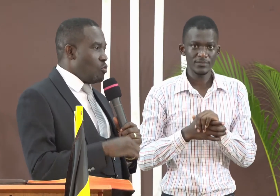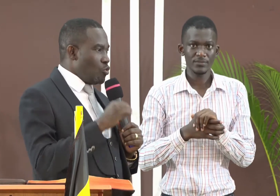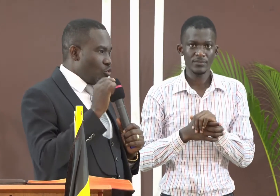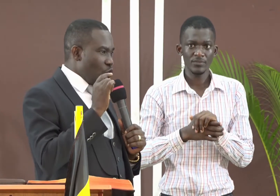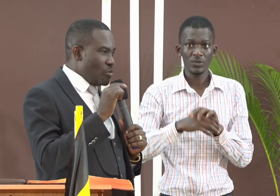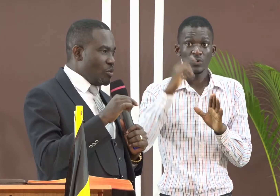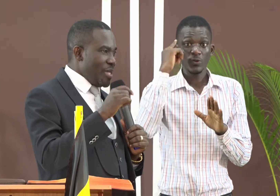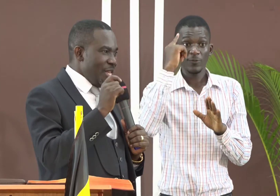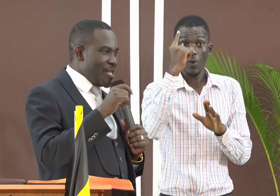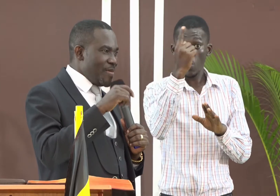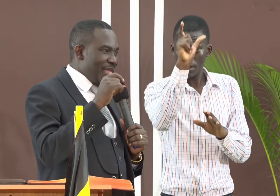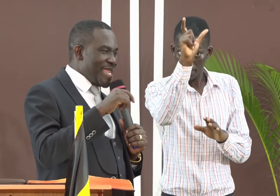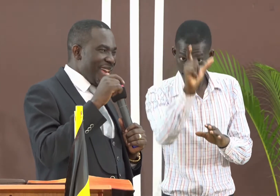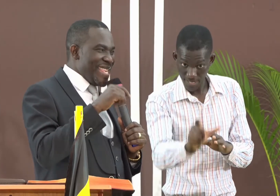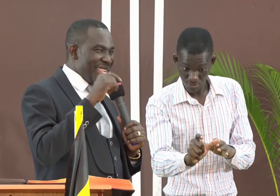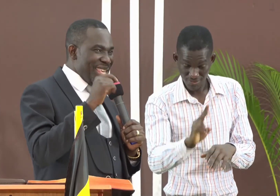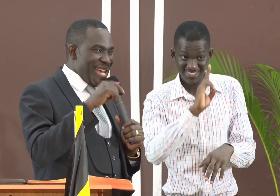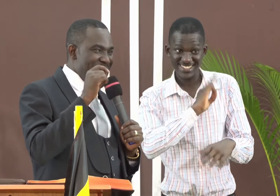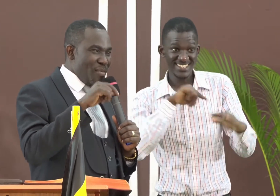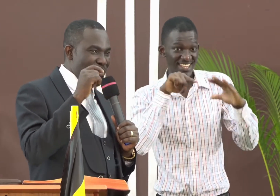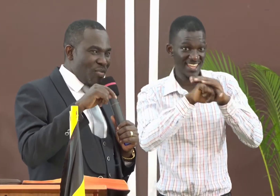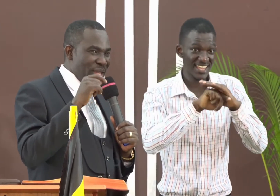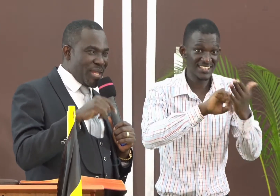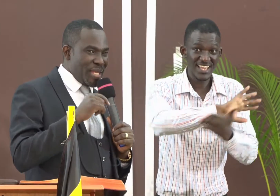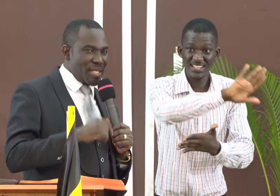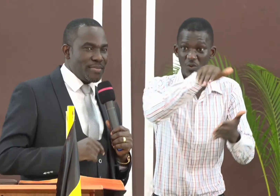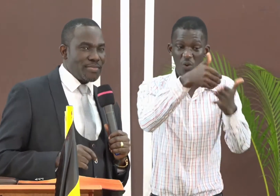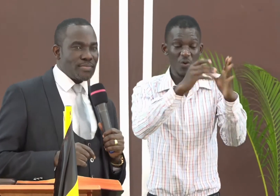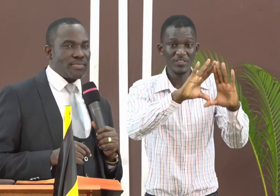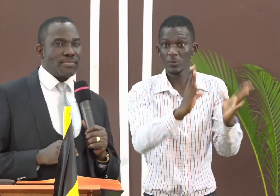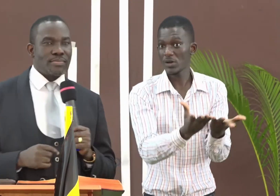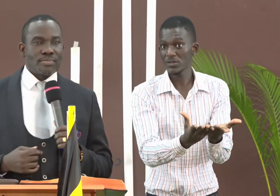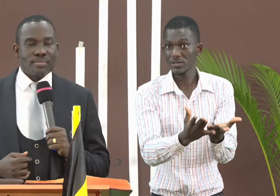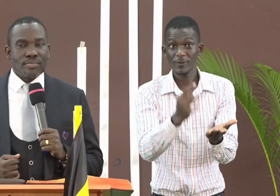kulwo omuntu omu ekibi kyayingira mu nsi.